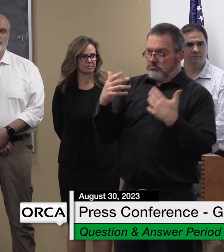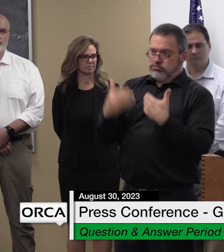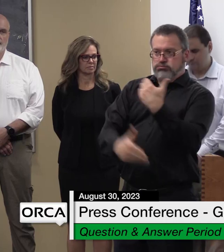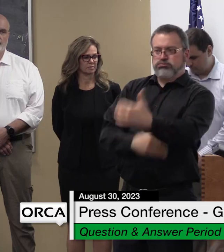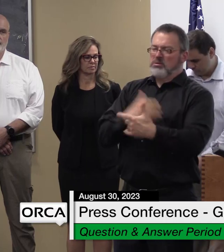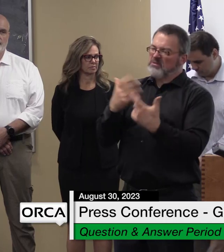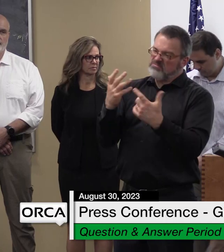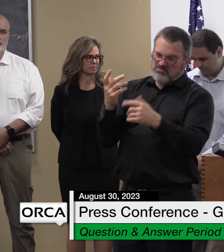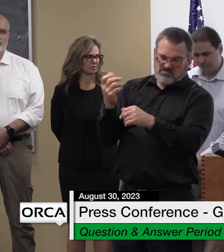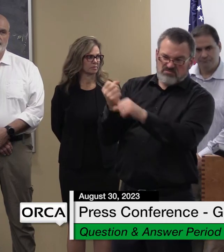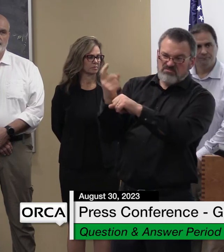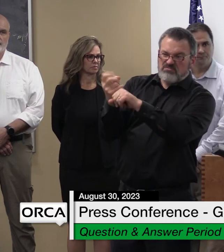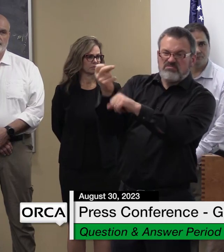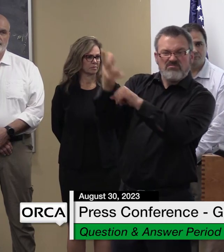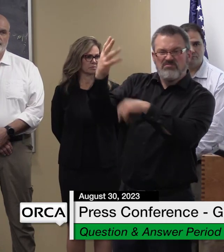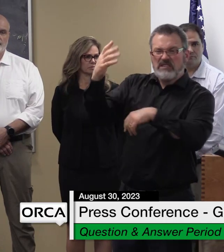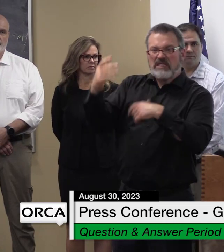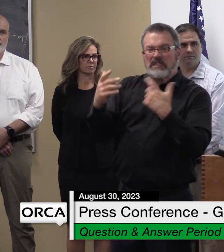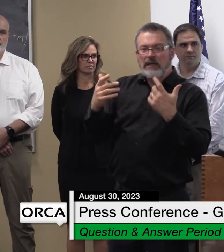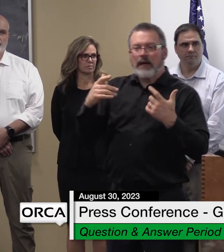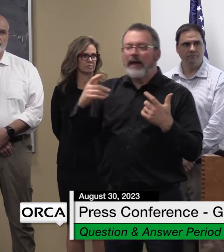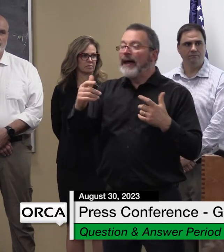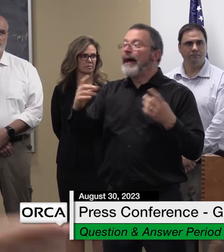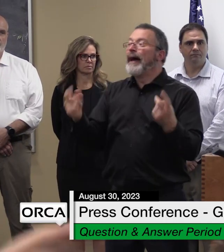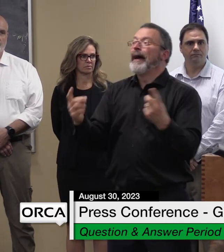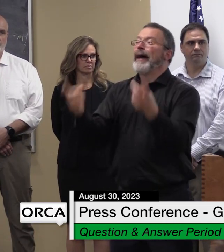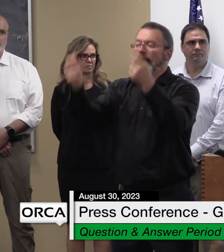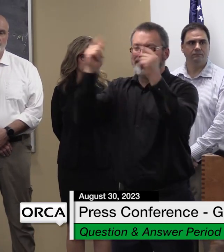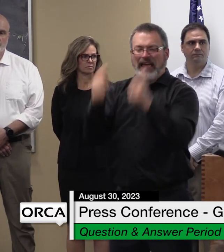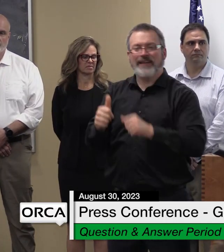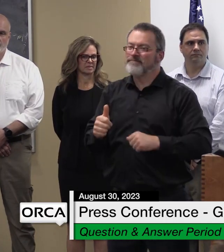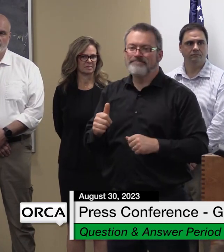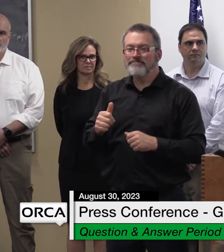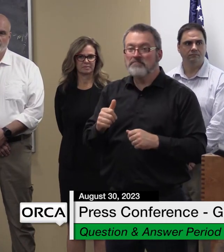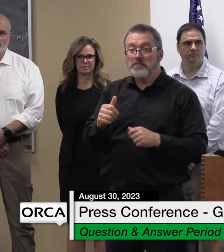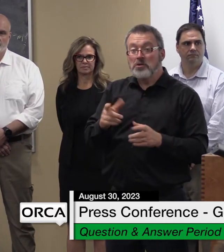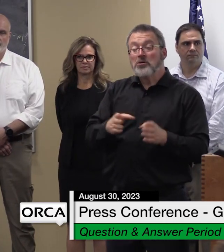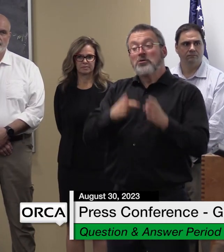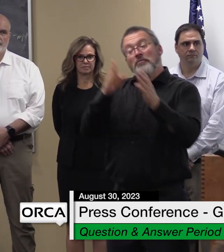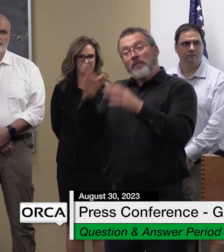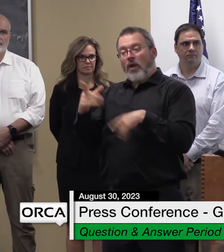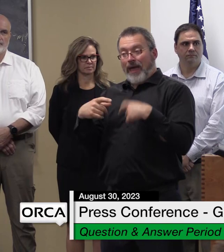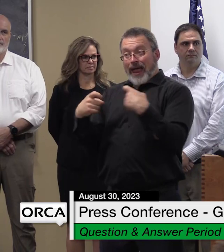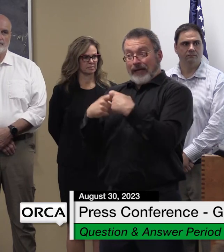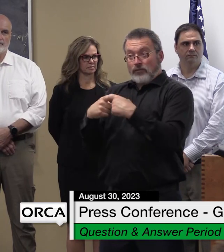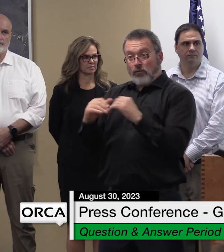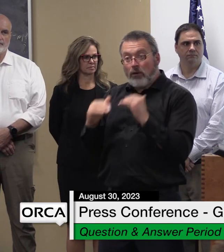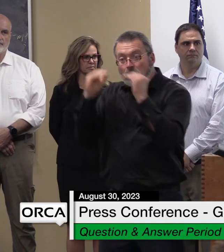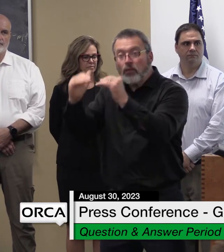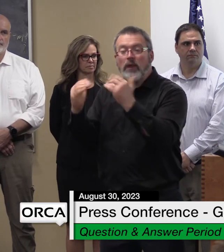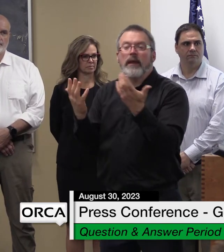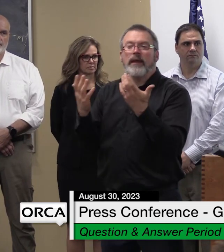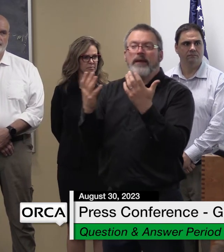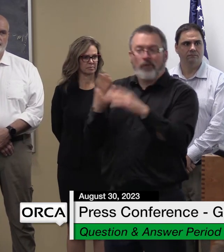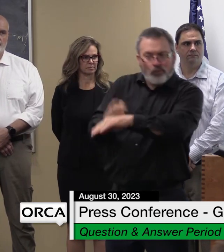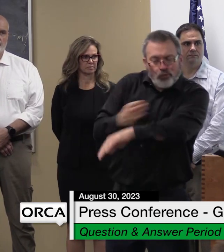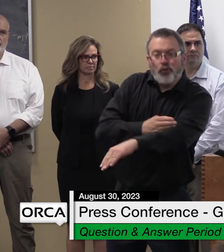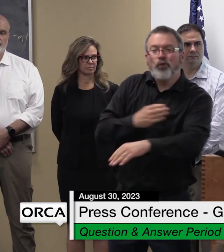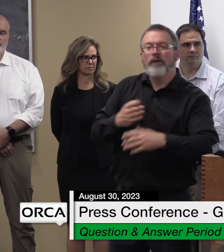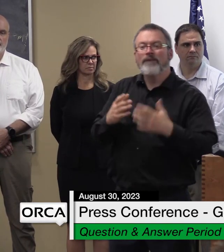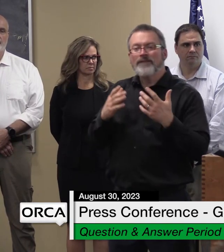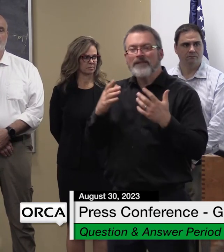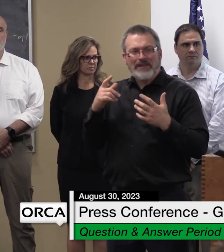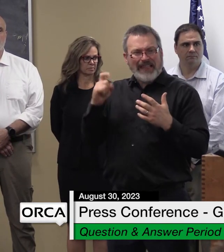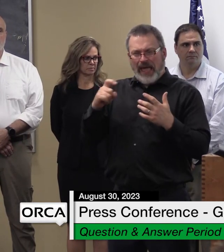other directions as well, more electrical upgrades and so forth. So again, everything should be